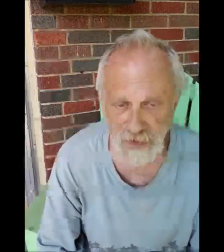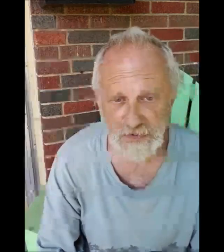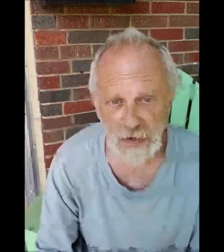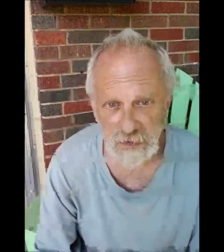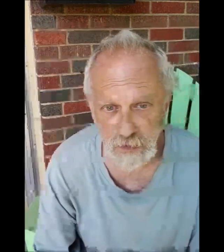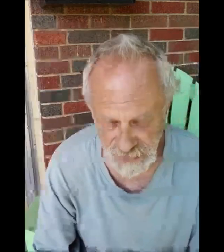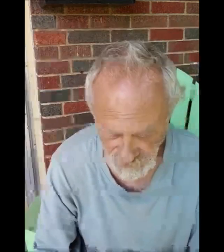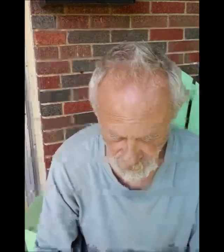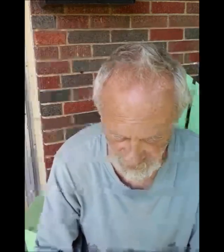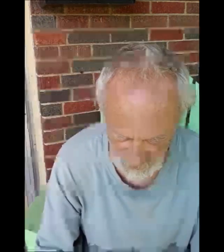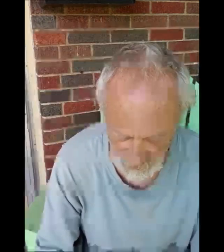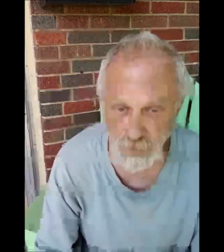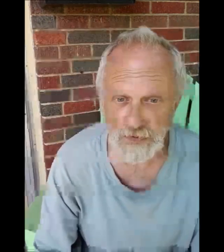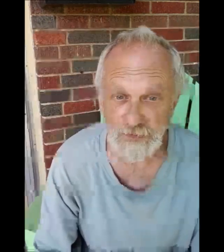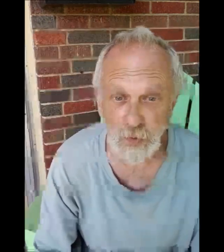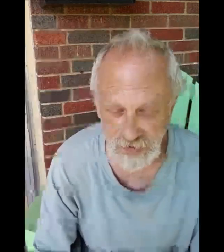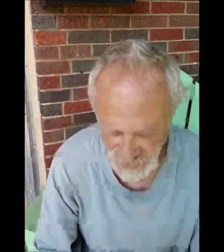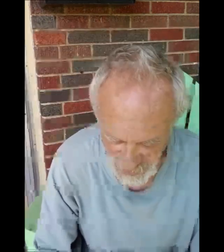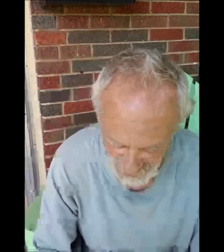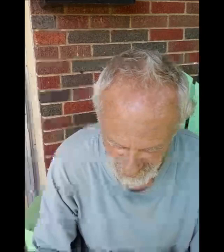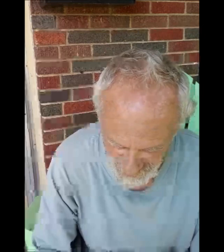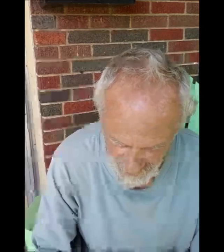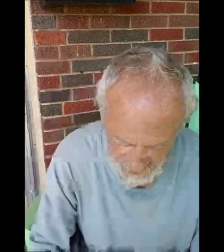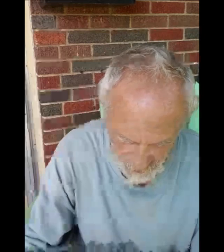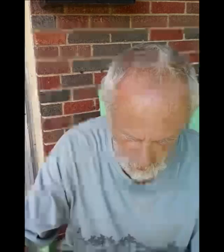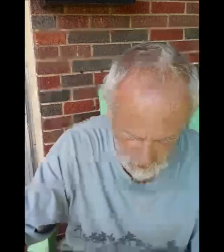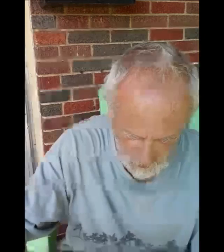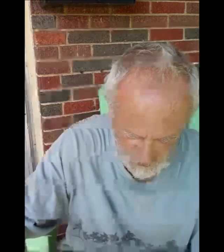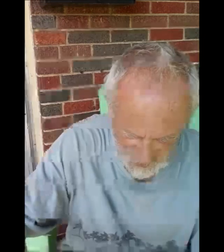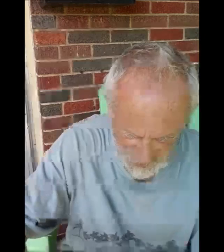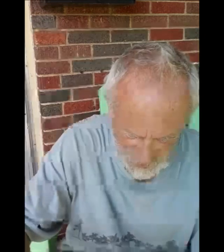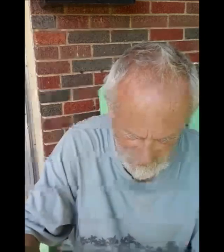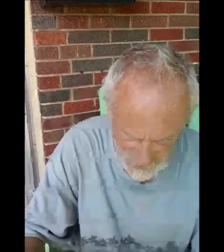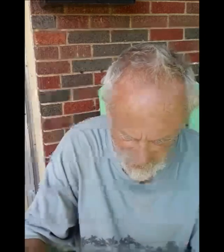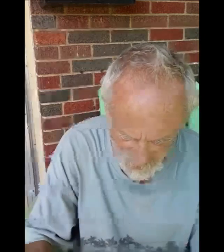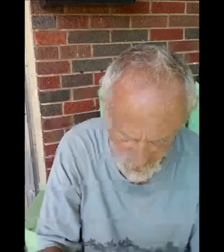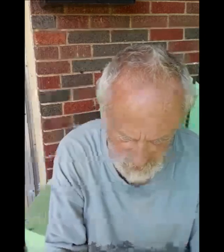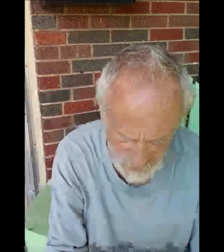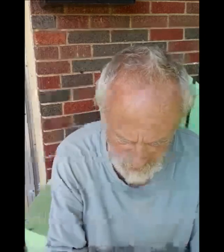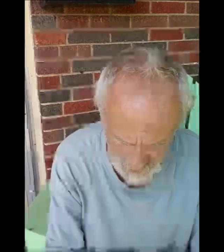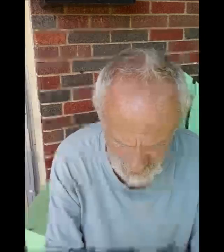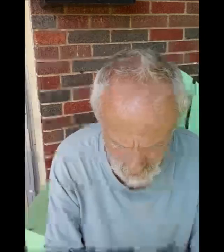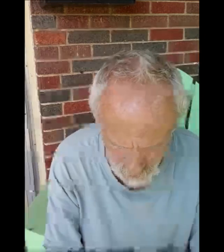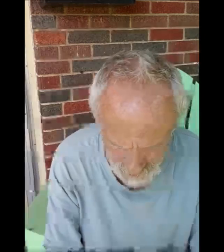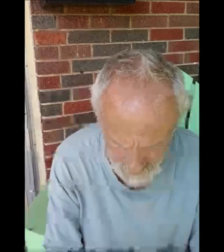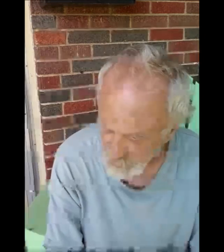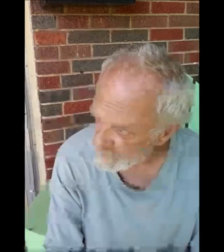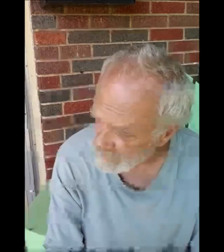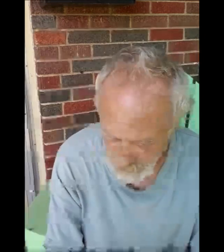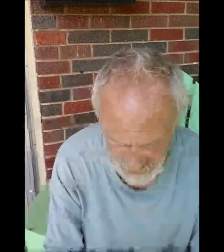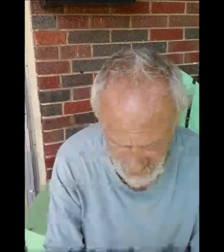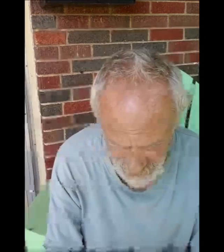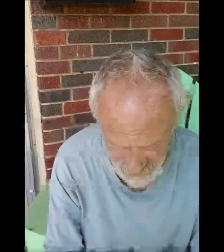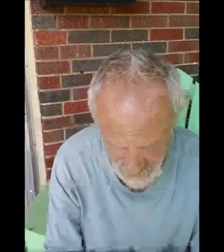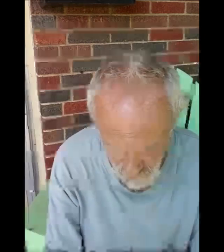each side of the horse. Of course. Of course. Of course. So to say man on a horseback, the Indian holds up two fingers on the right